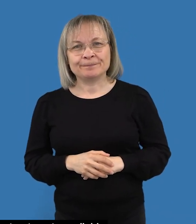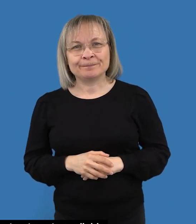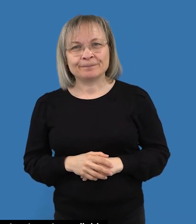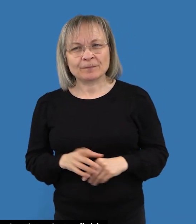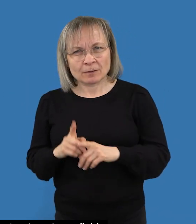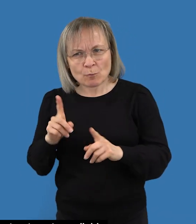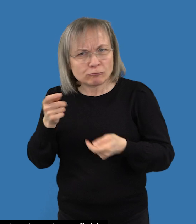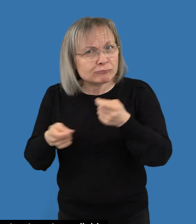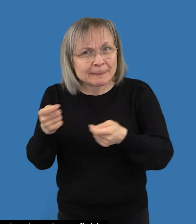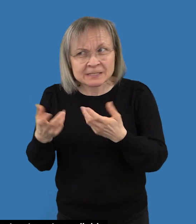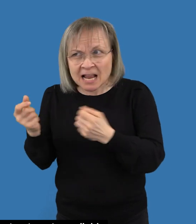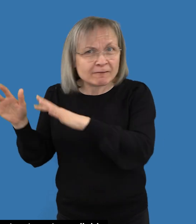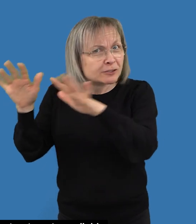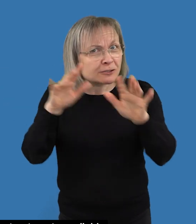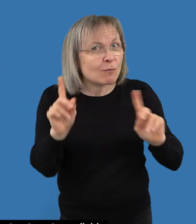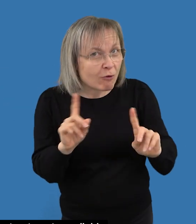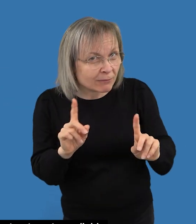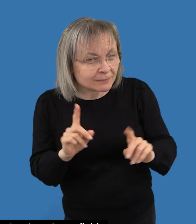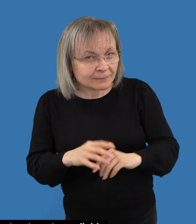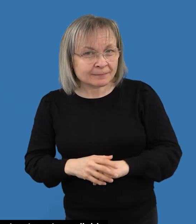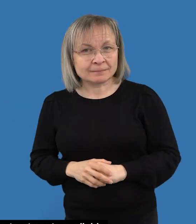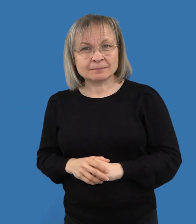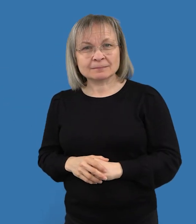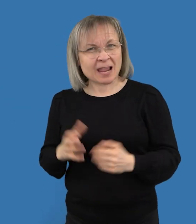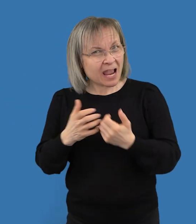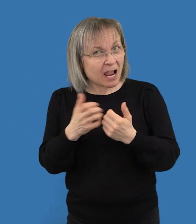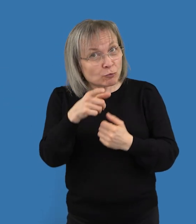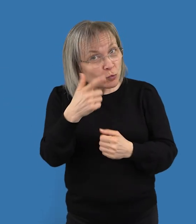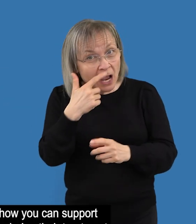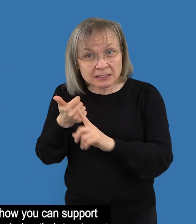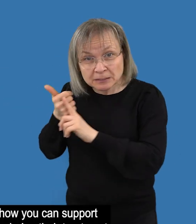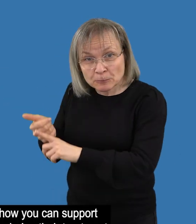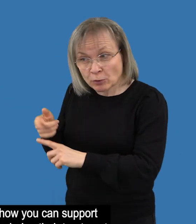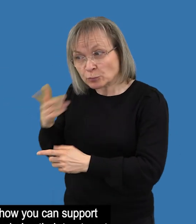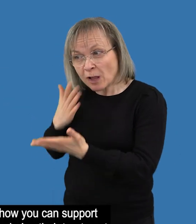The treatments available. How you can support them during their treatment.